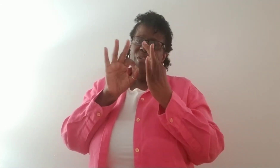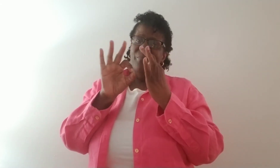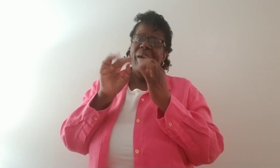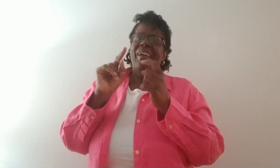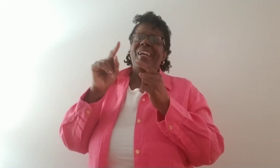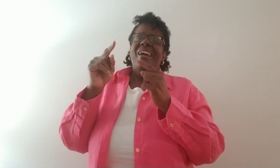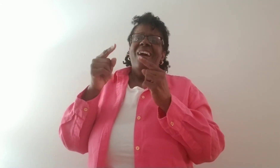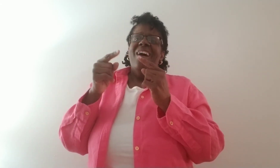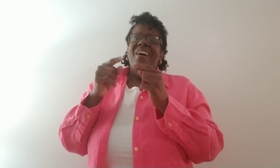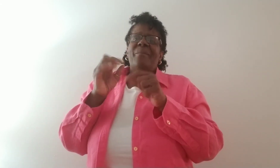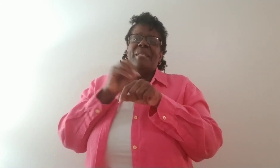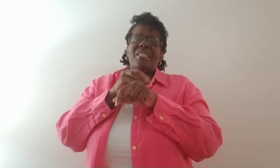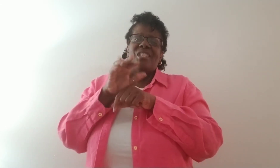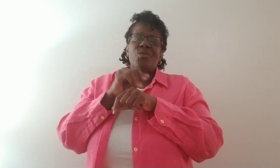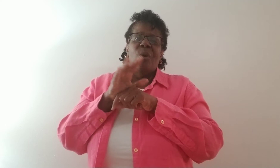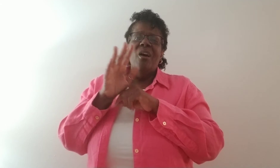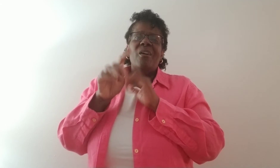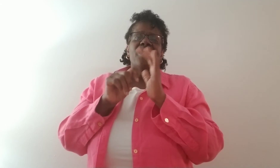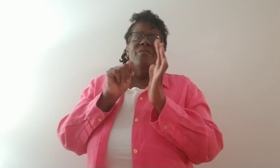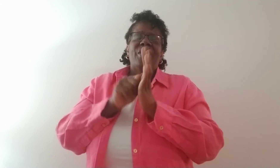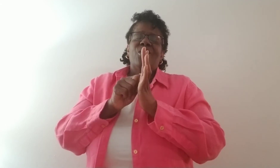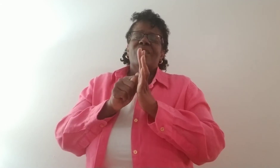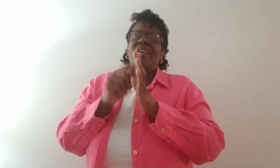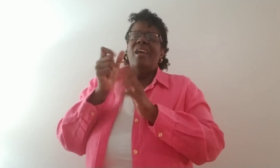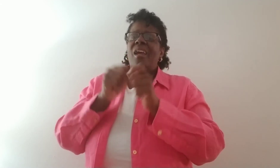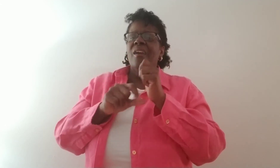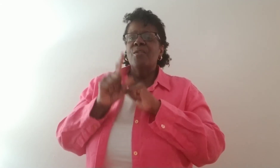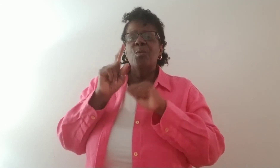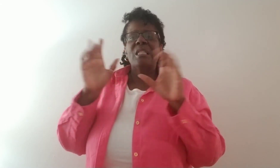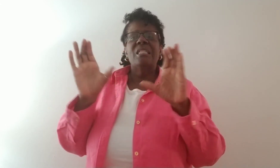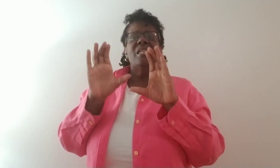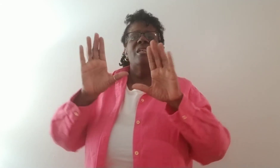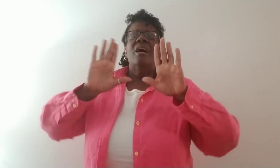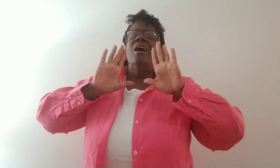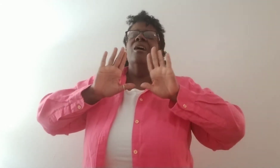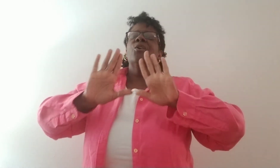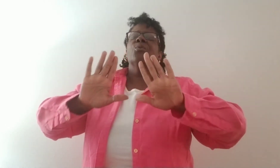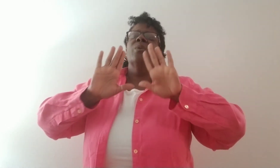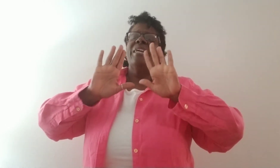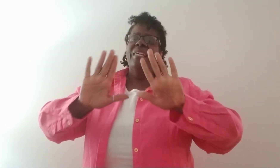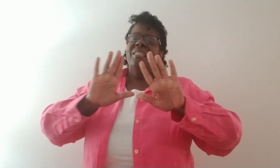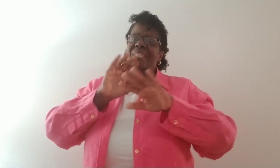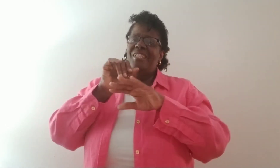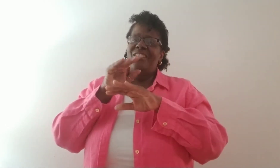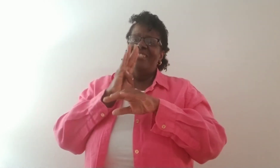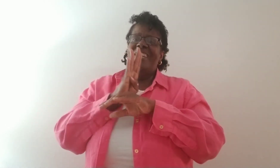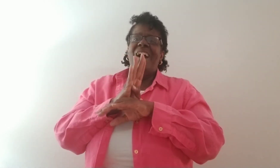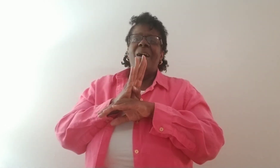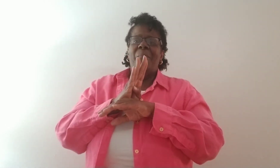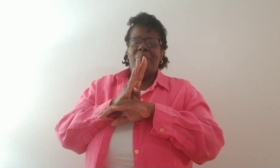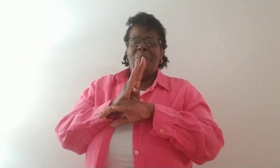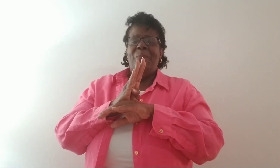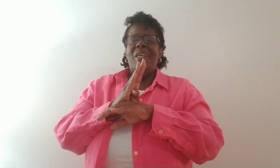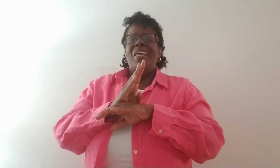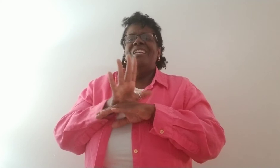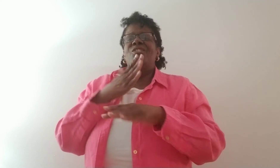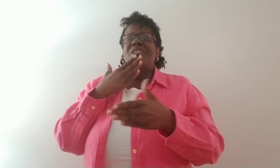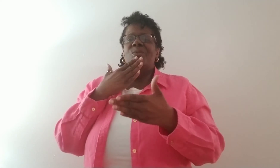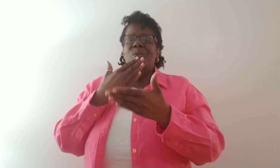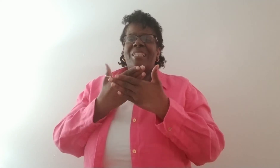feedback and send you all the videos. Everyone did a great job. Did really